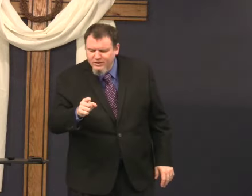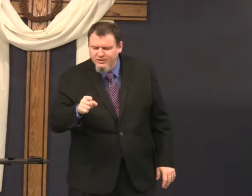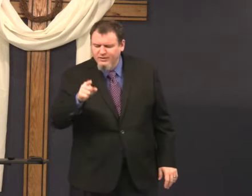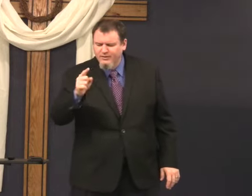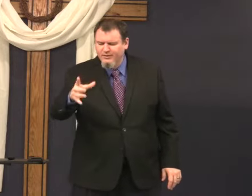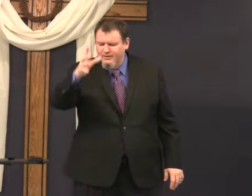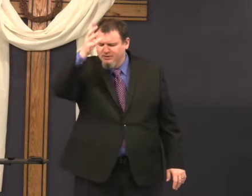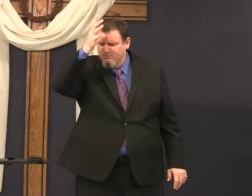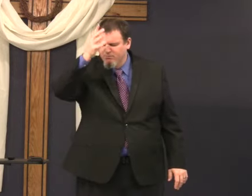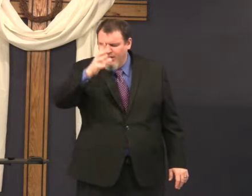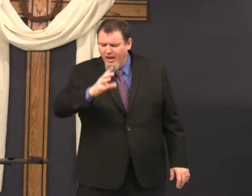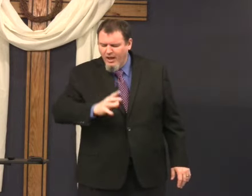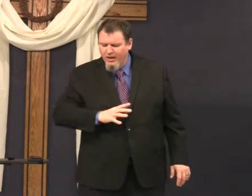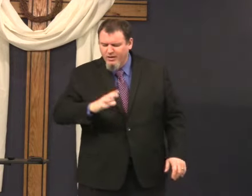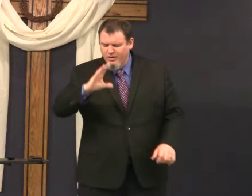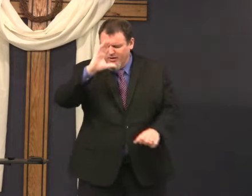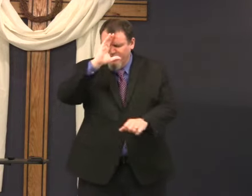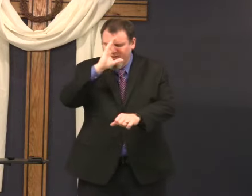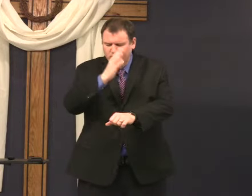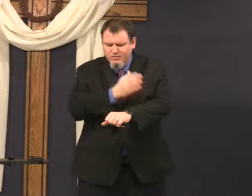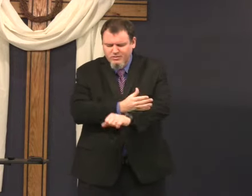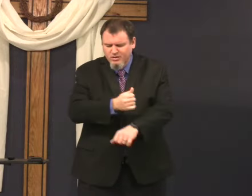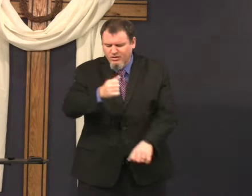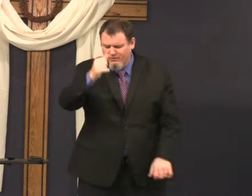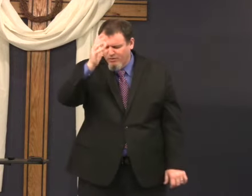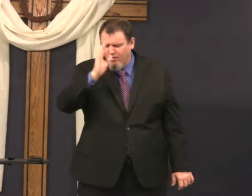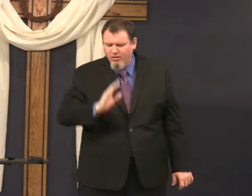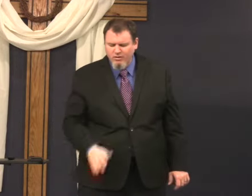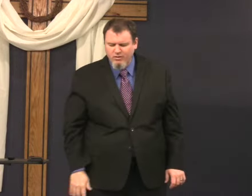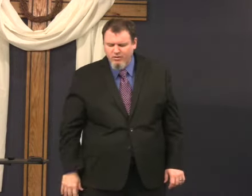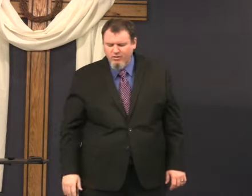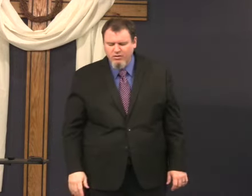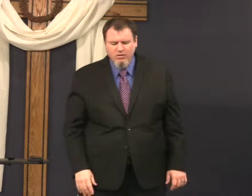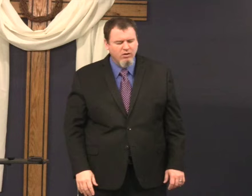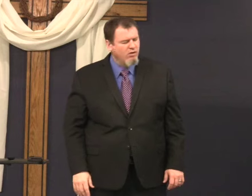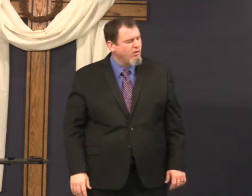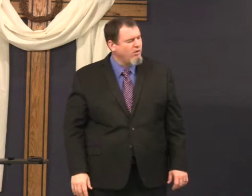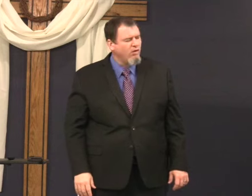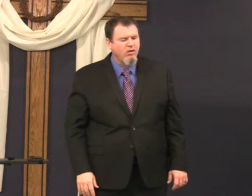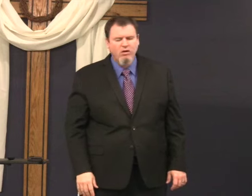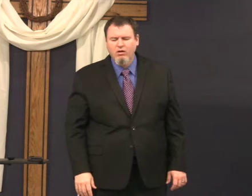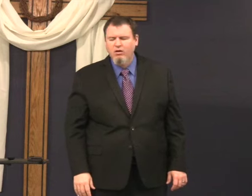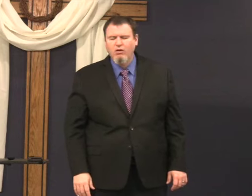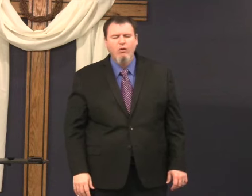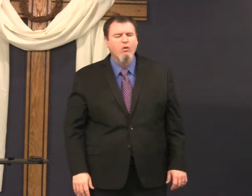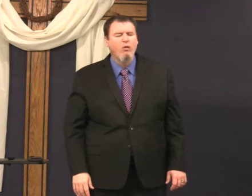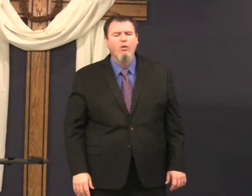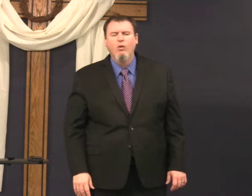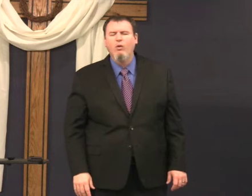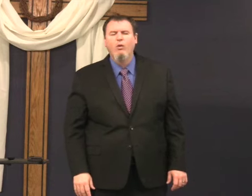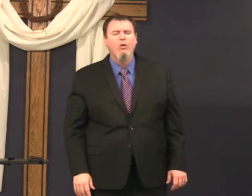that this was truly, this man was truly the Son of God.